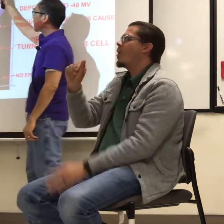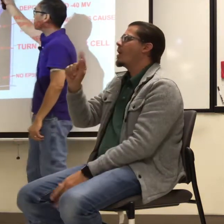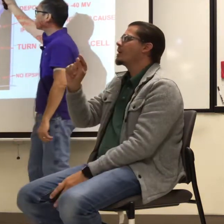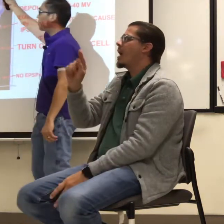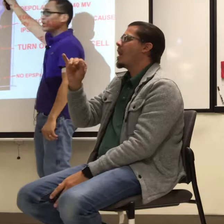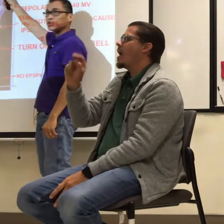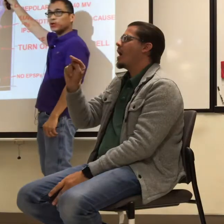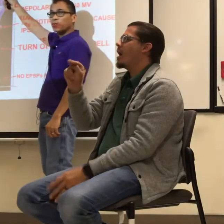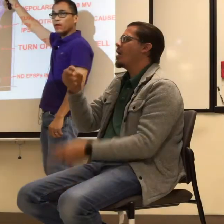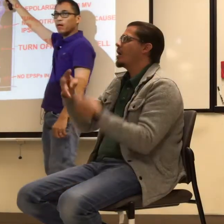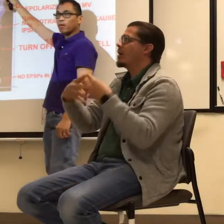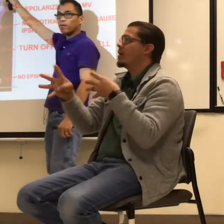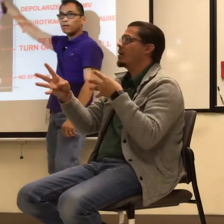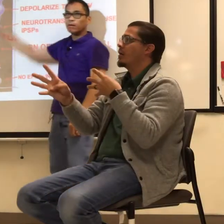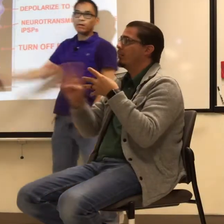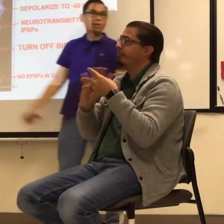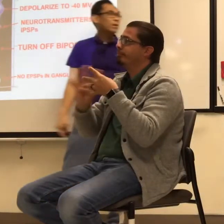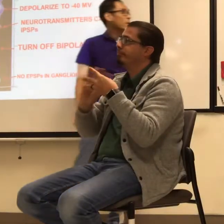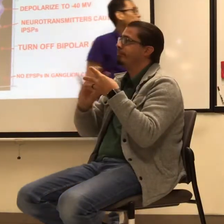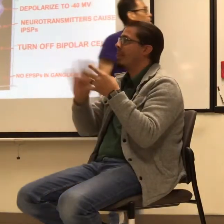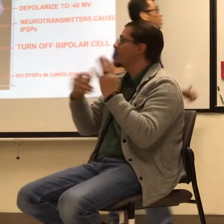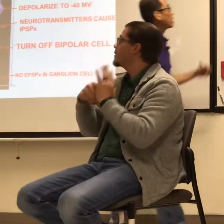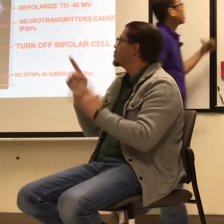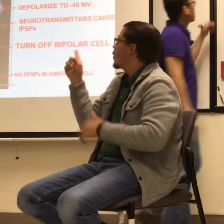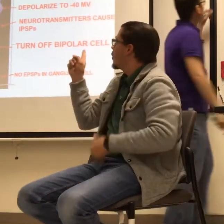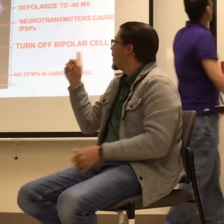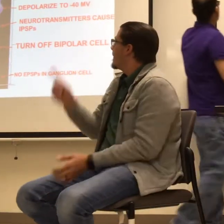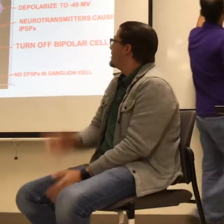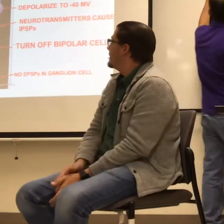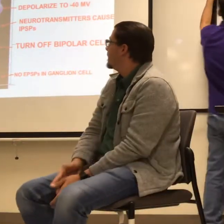influx. That's what's being shown there.